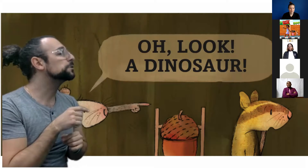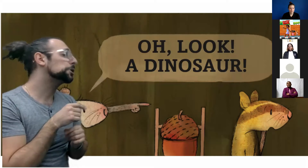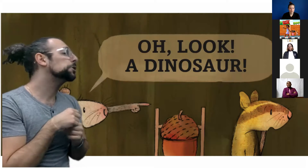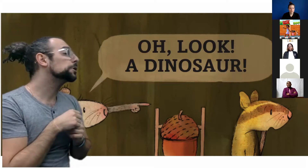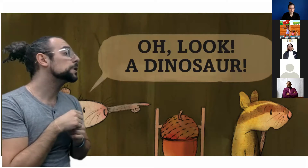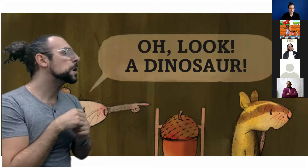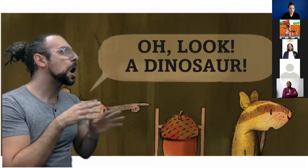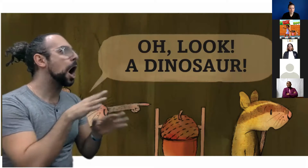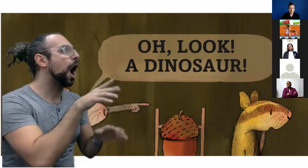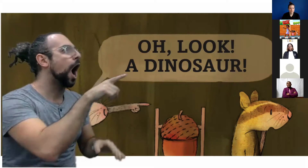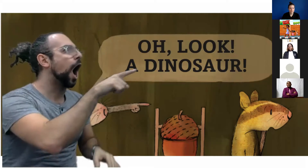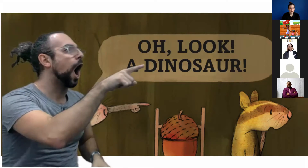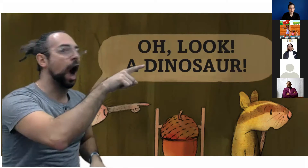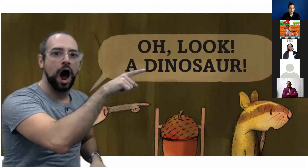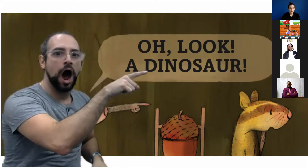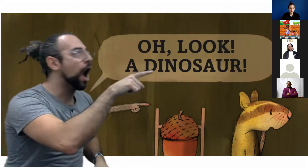But the mouse said,